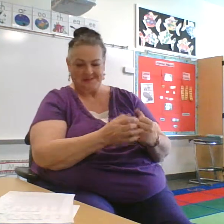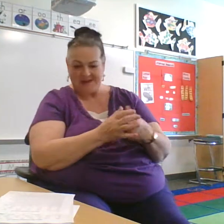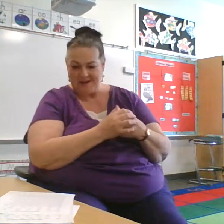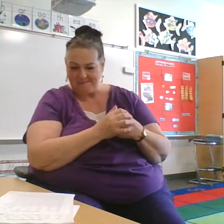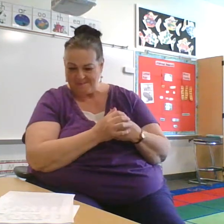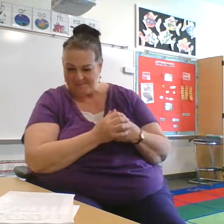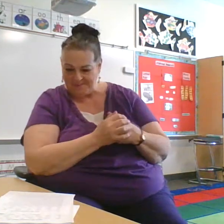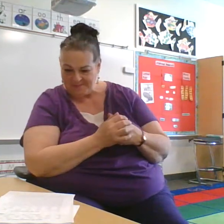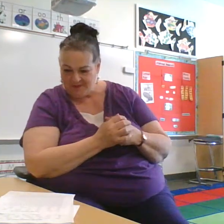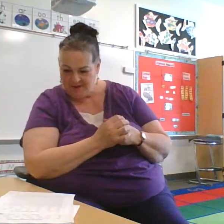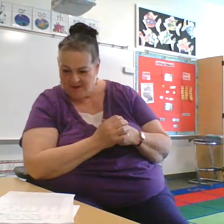Okay.